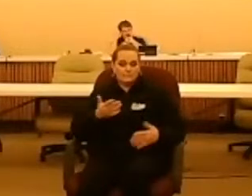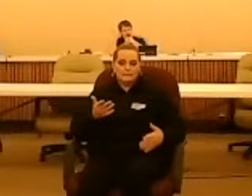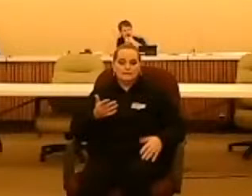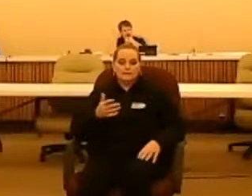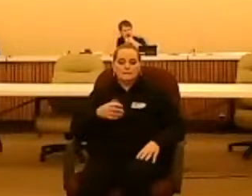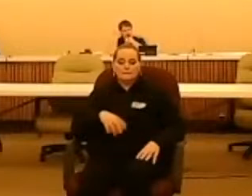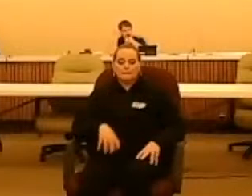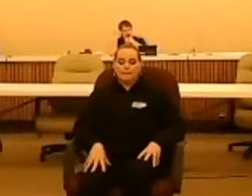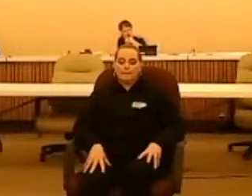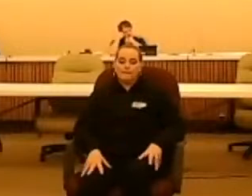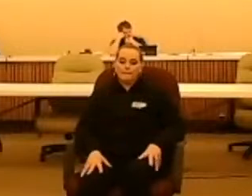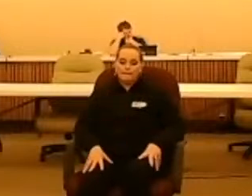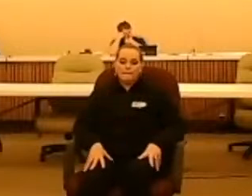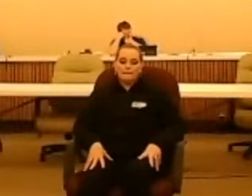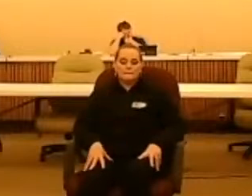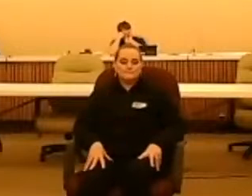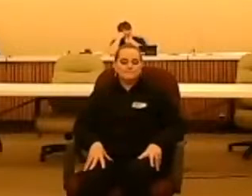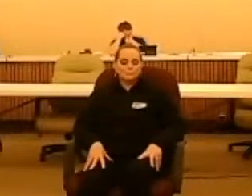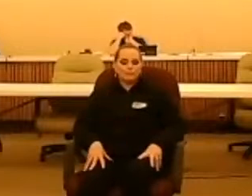move into those kinds of times.